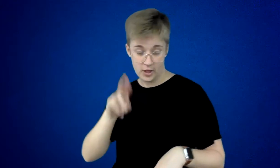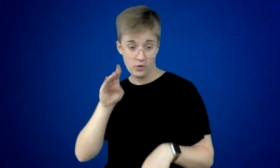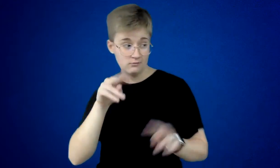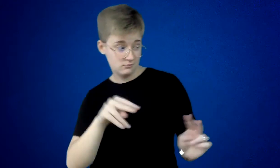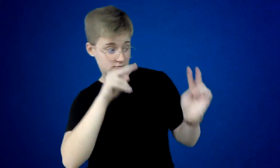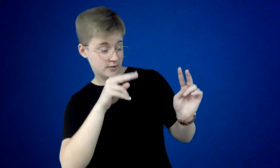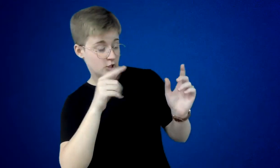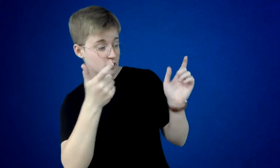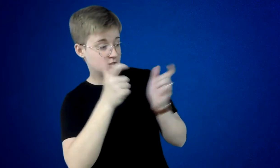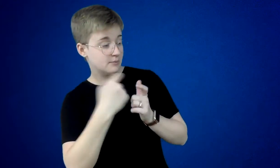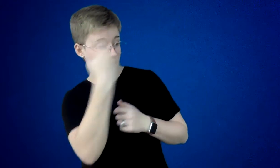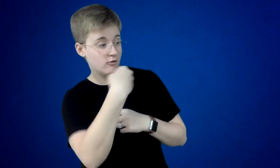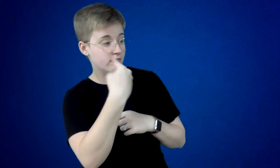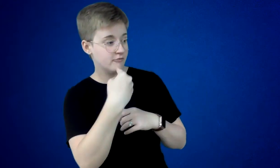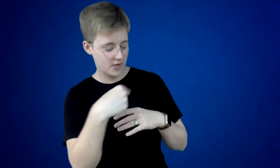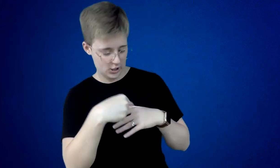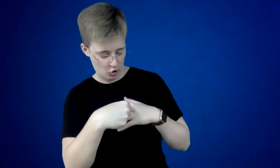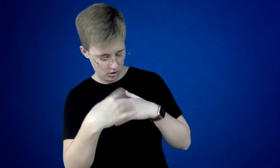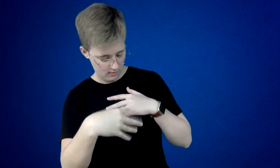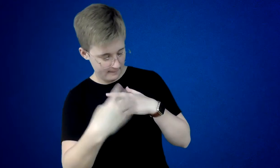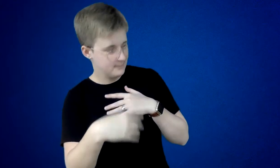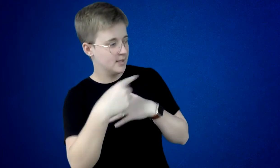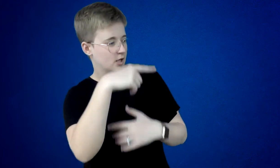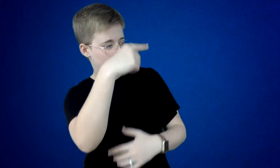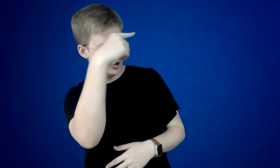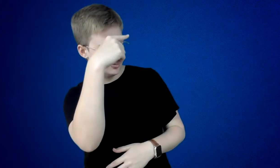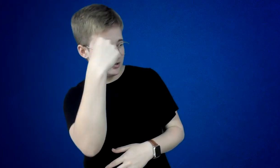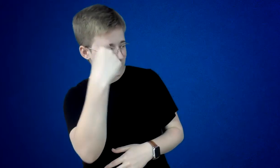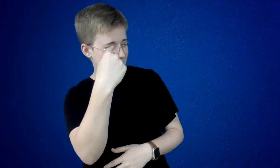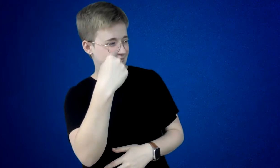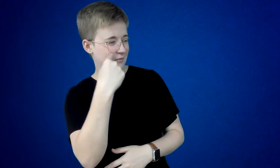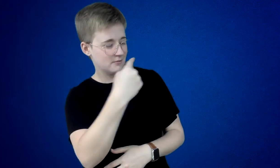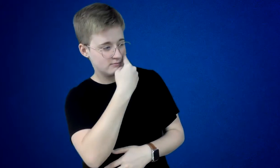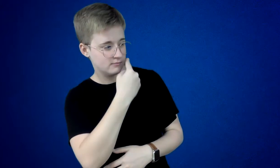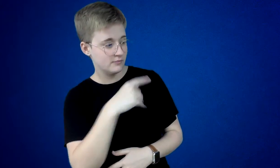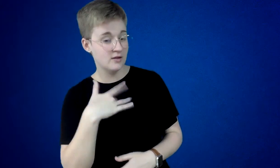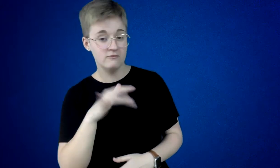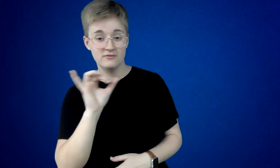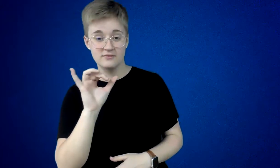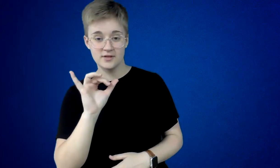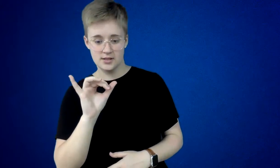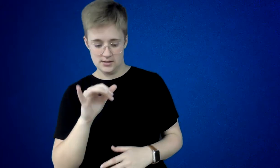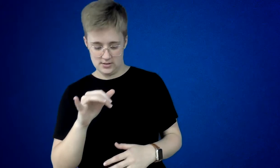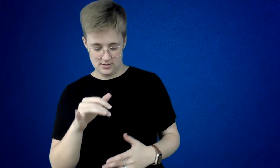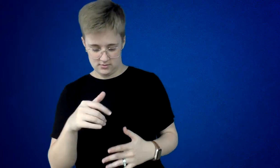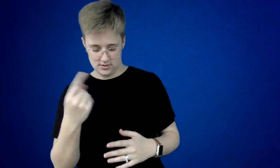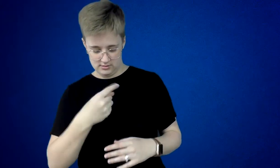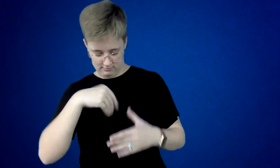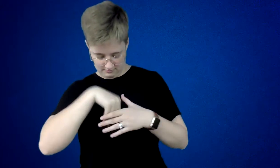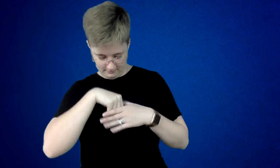her bleeding knuckles and dark eyes. He felt something inside of him open up. It was the same way he felt when he picked